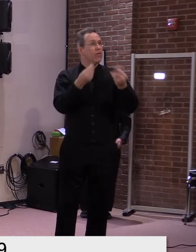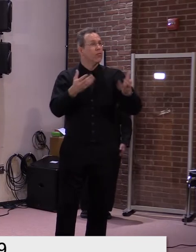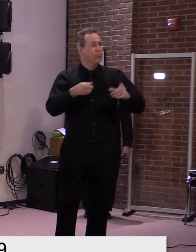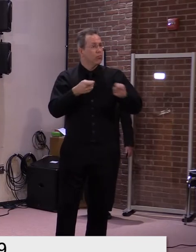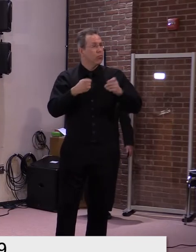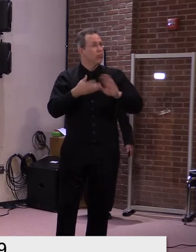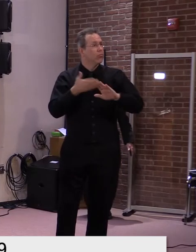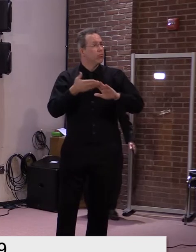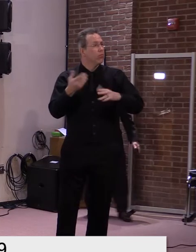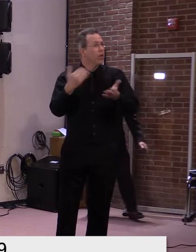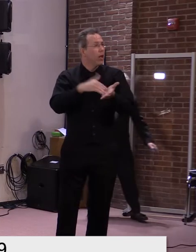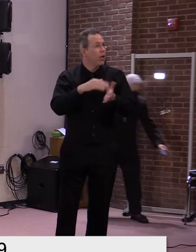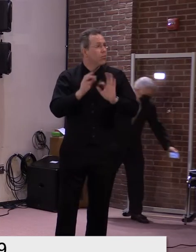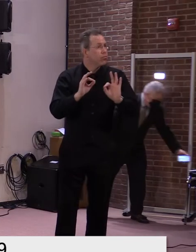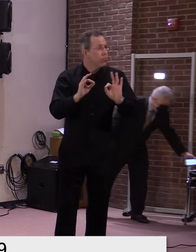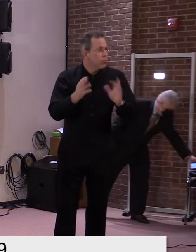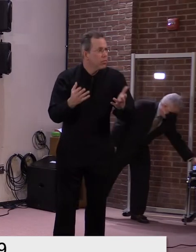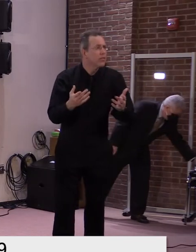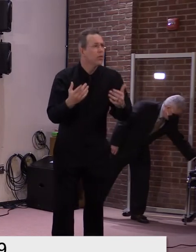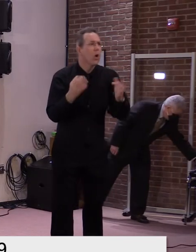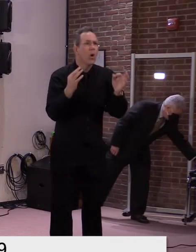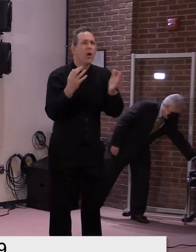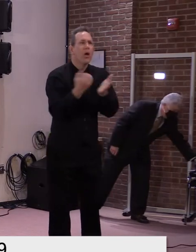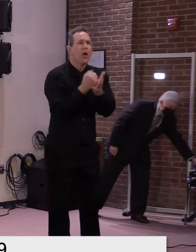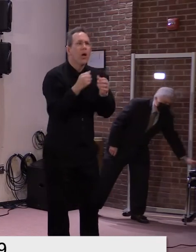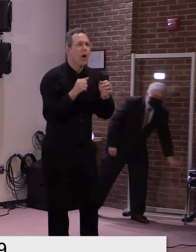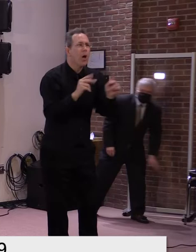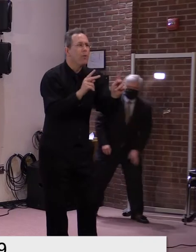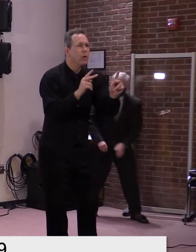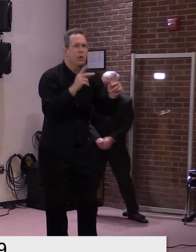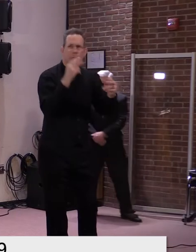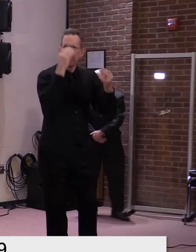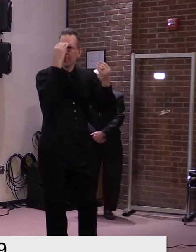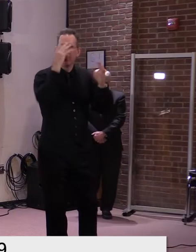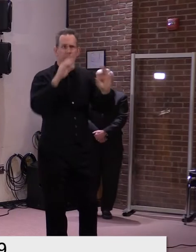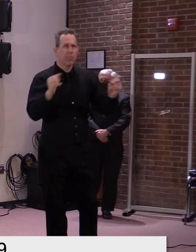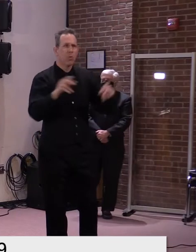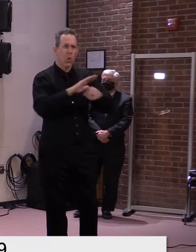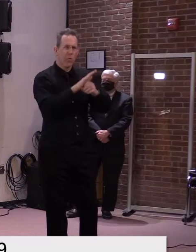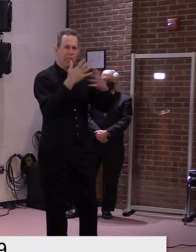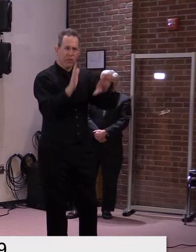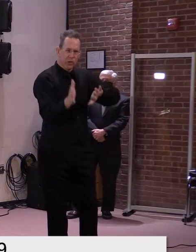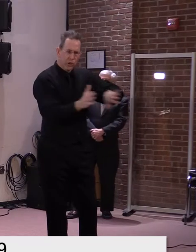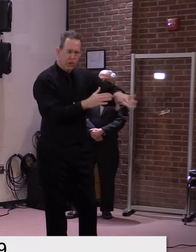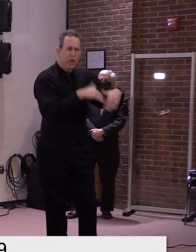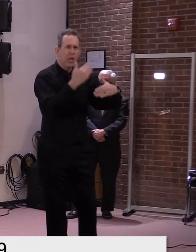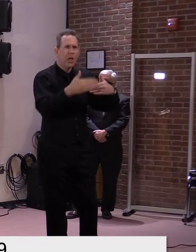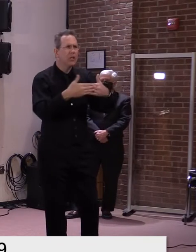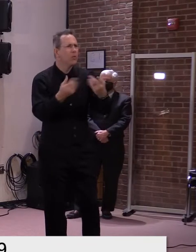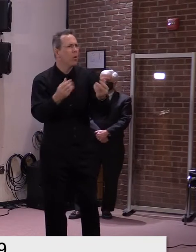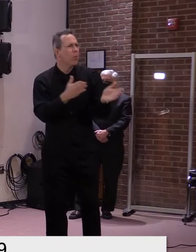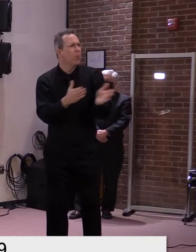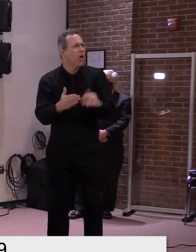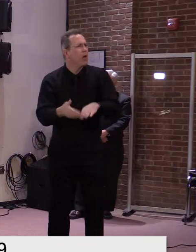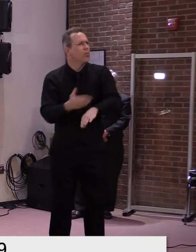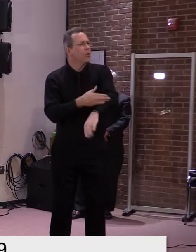thoughtful in our approach to spending this money in a way that benefits Vermont and its economy in the long